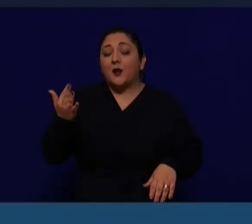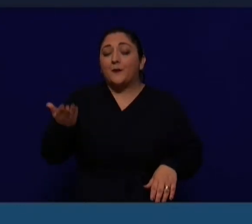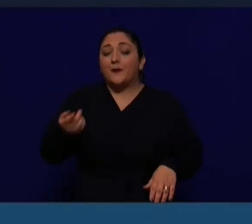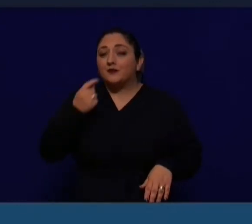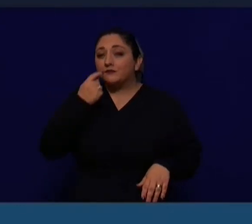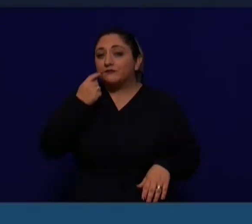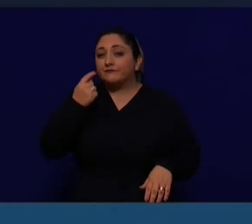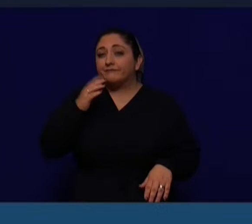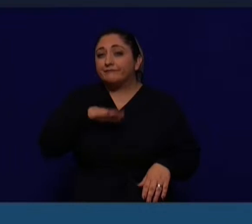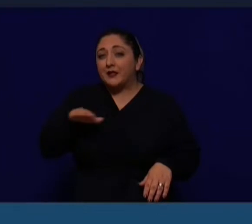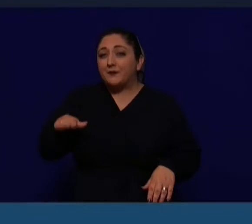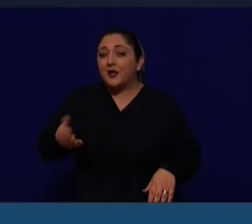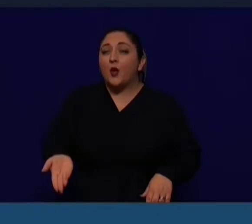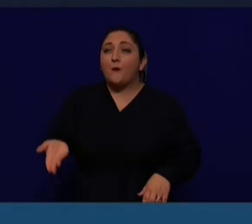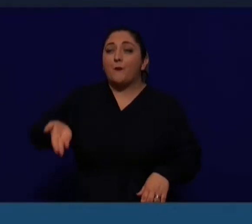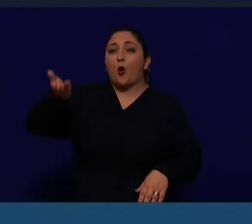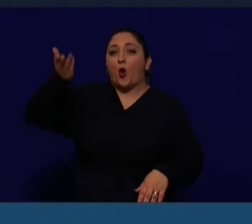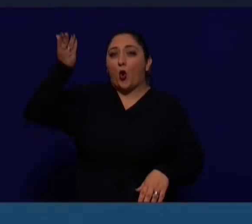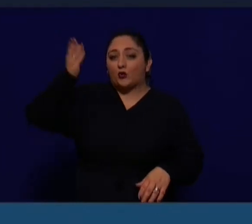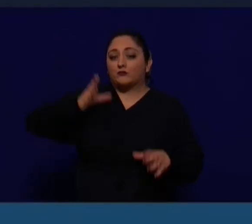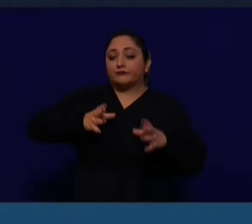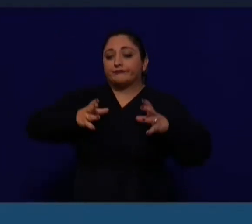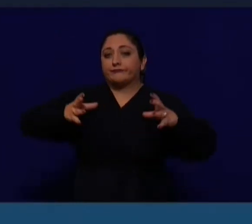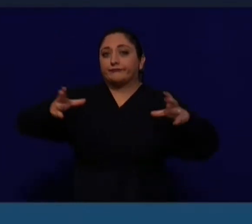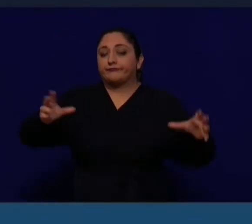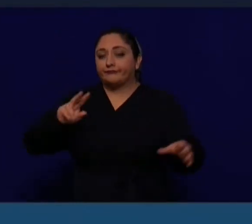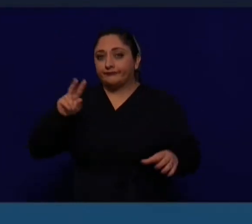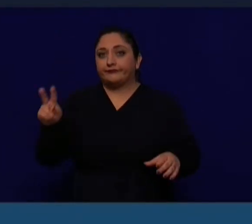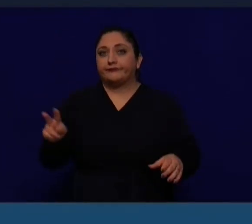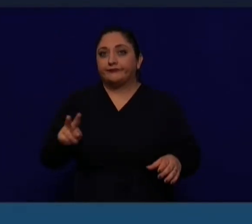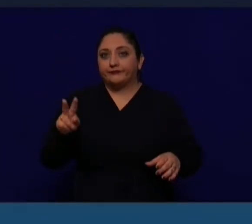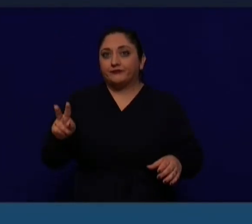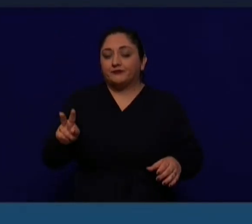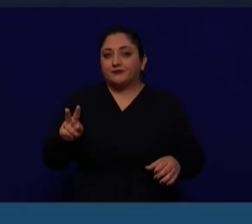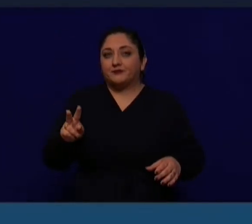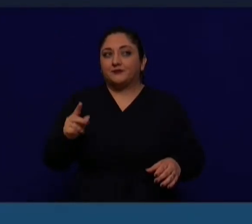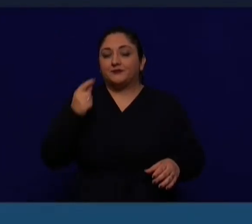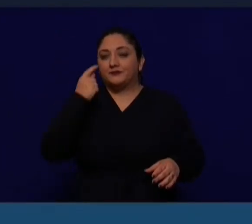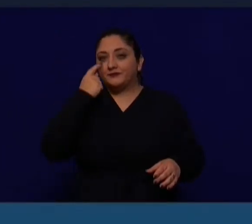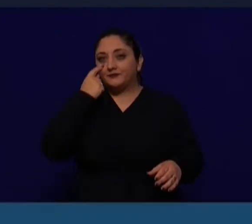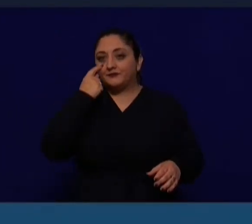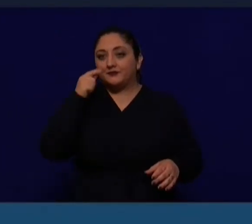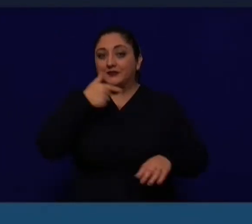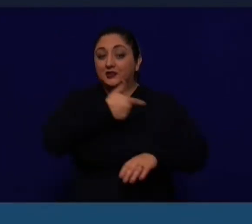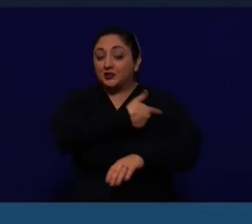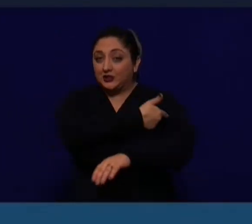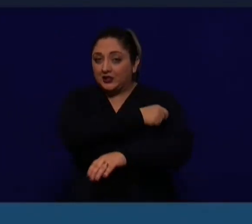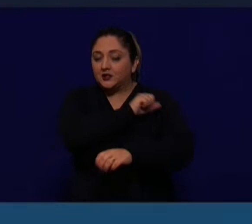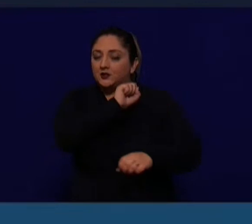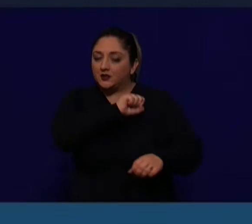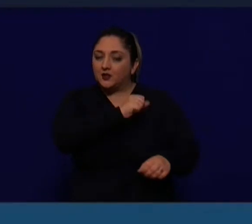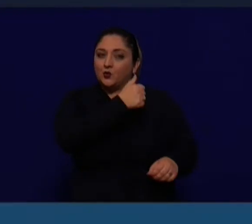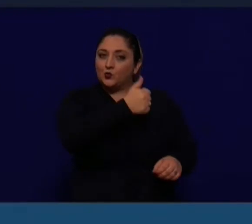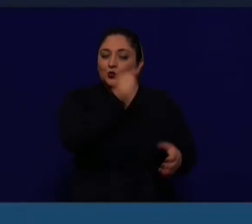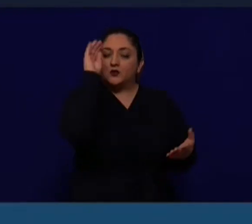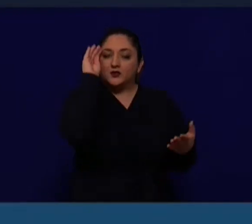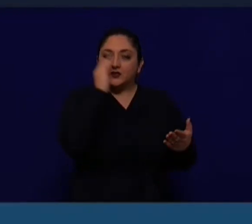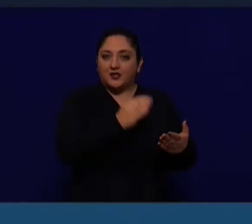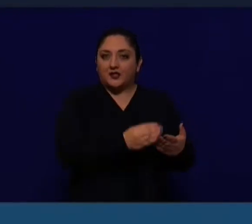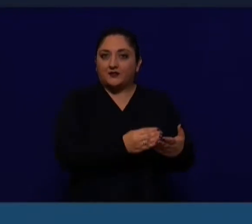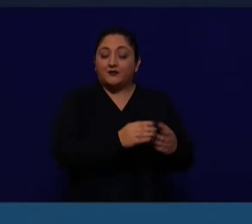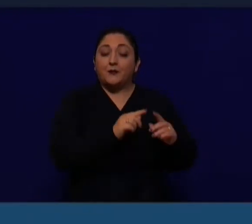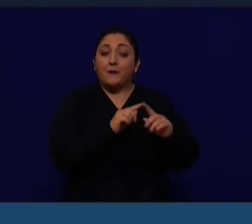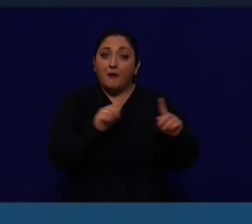also very important is that as we are going through the vaccine coverage of the general population, it